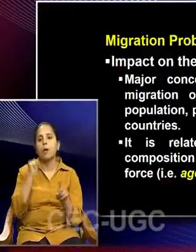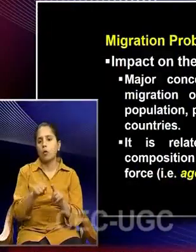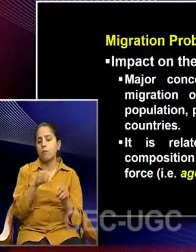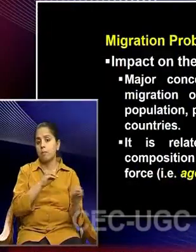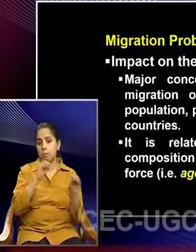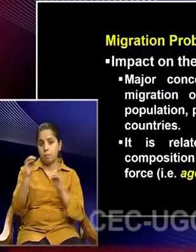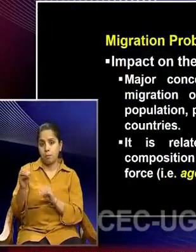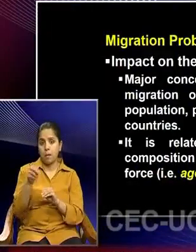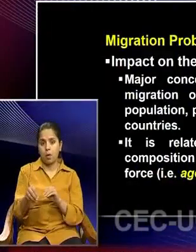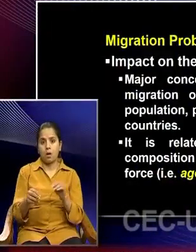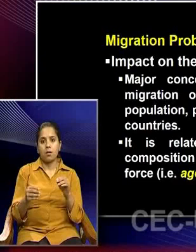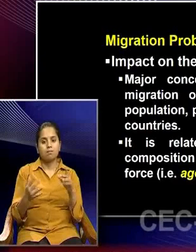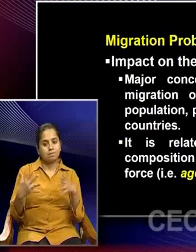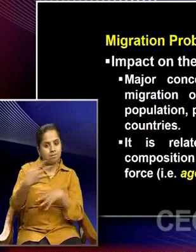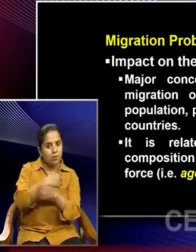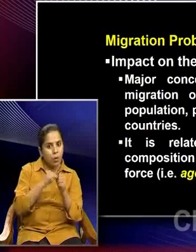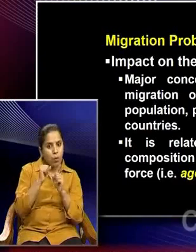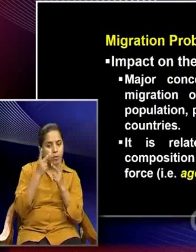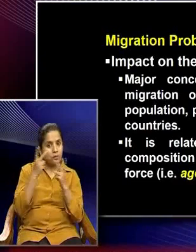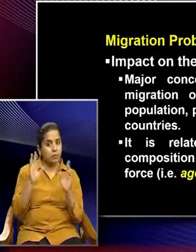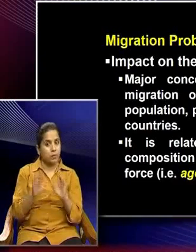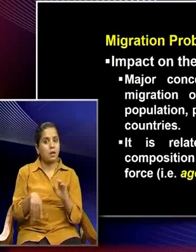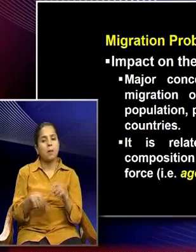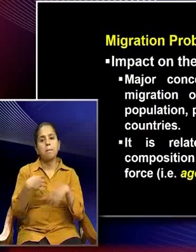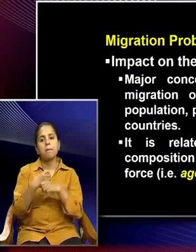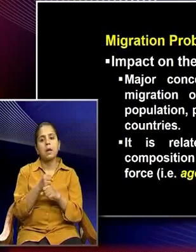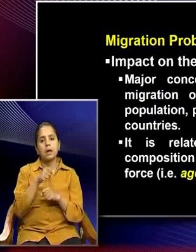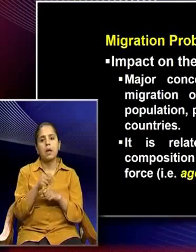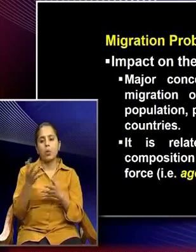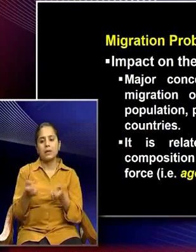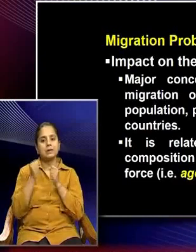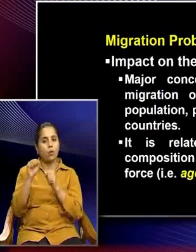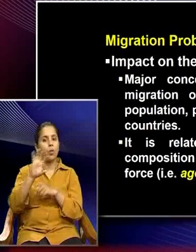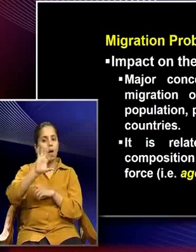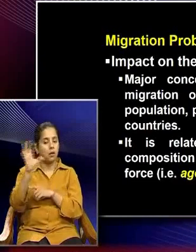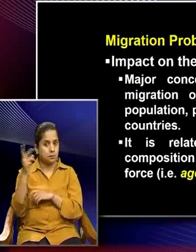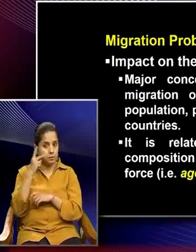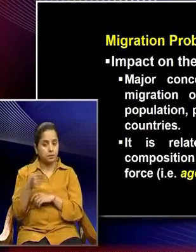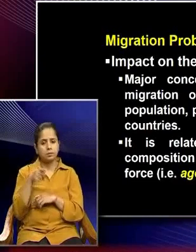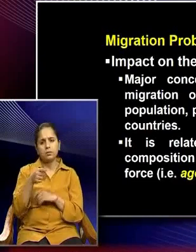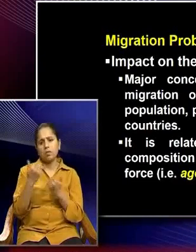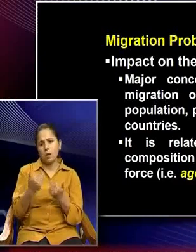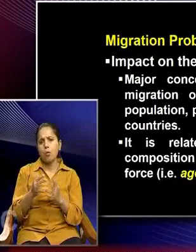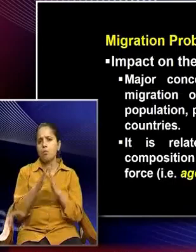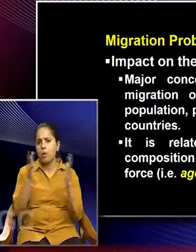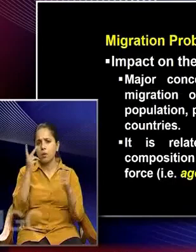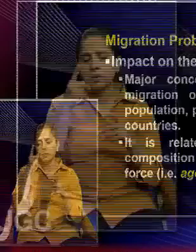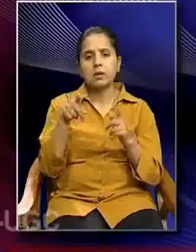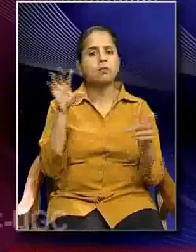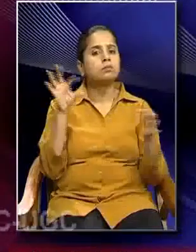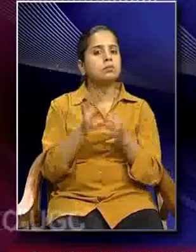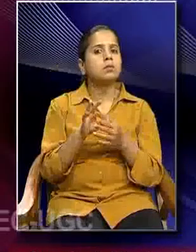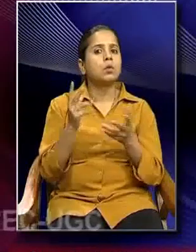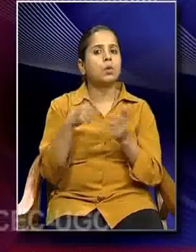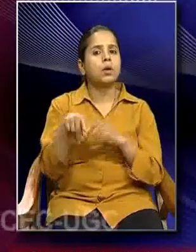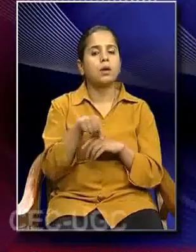on the composition of population, particularly the receiving countries, and by and large it is related to the effect